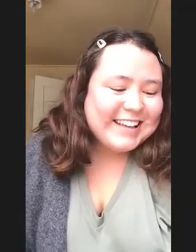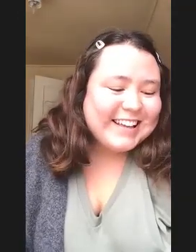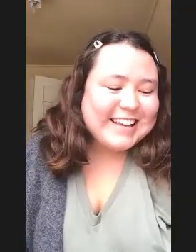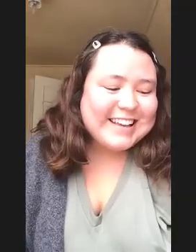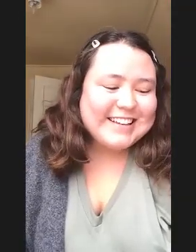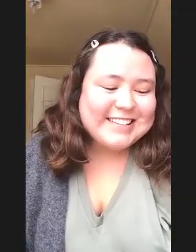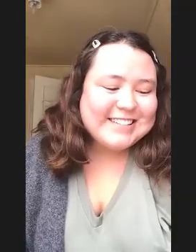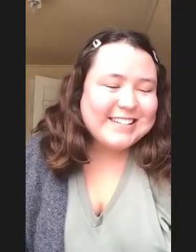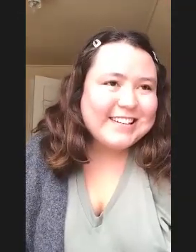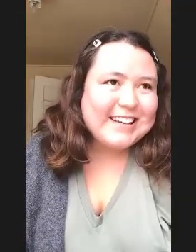And